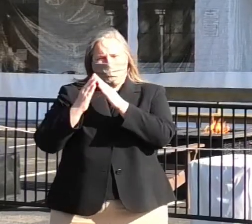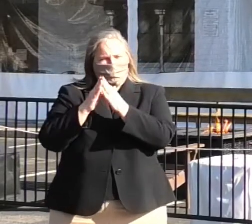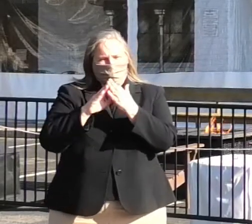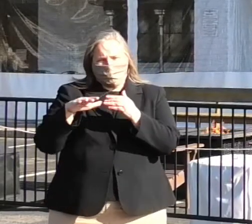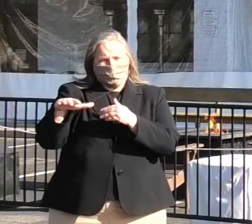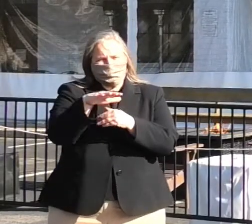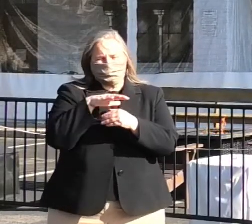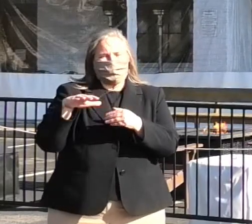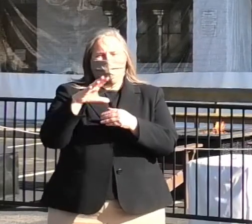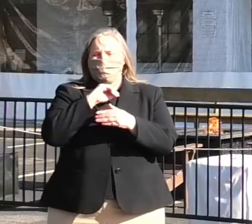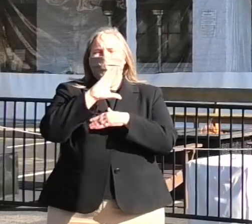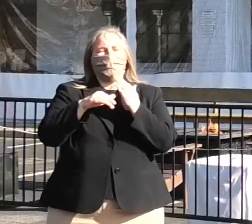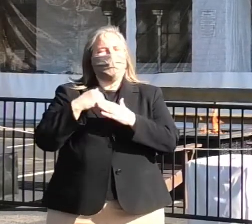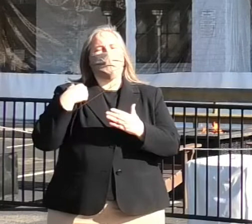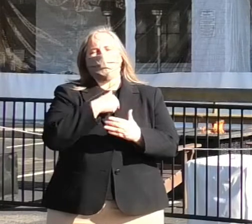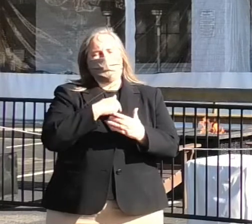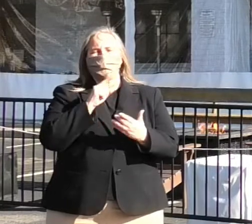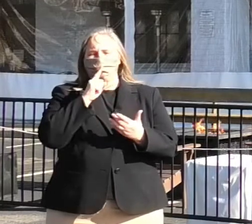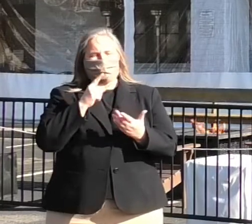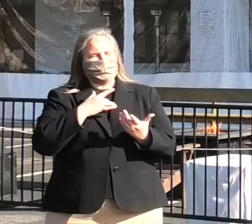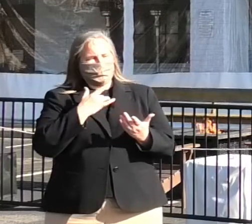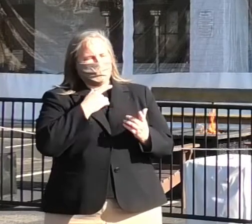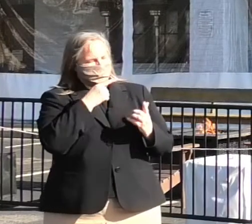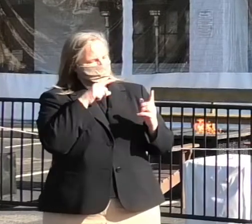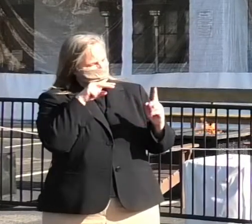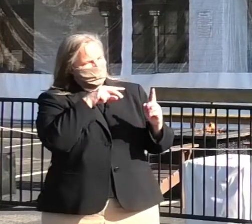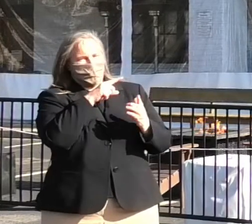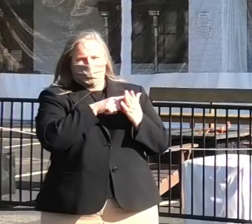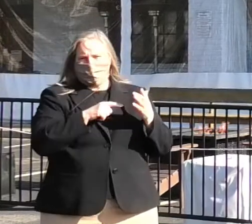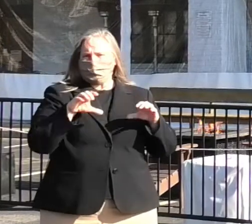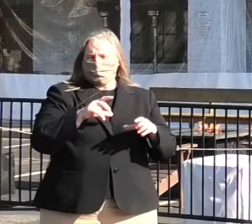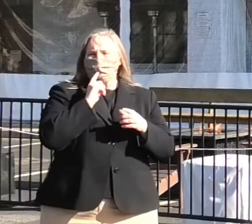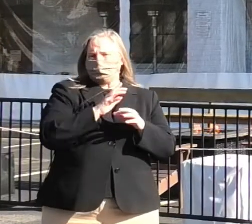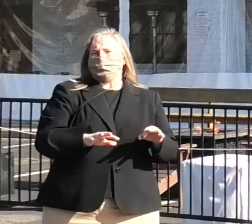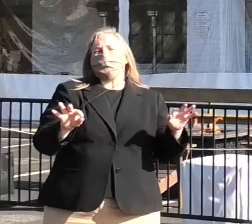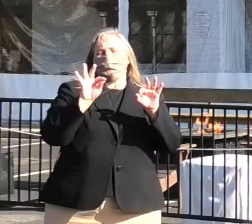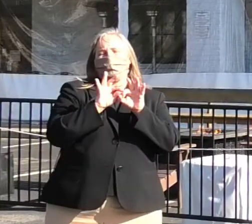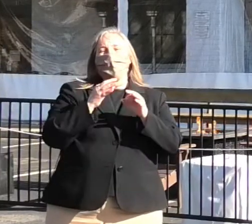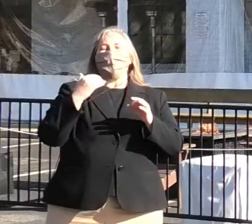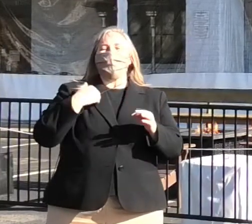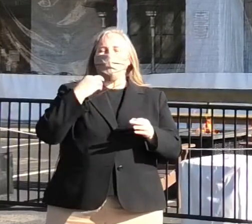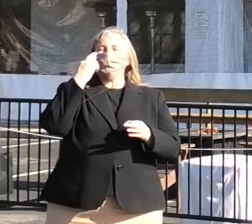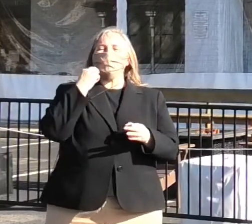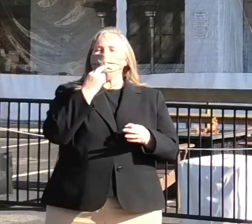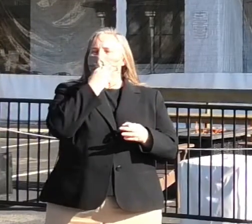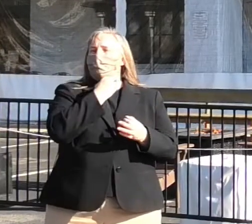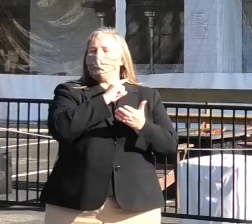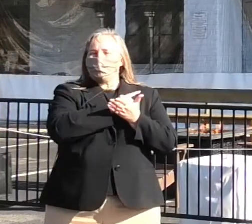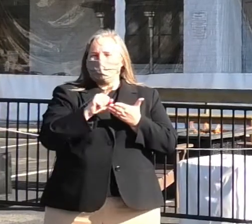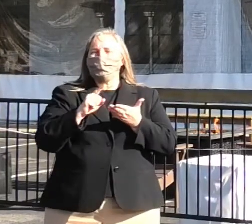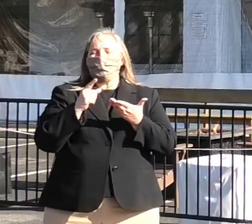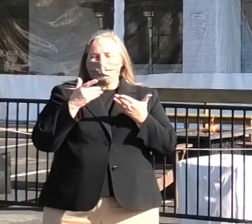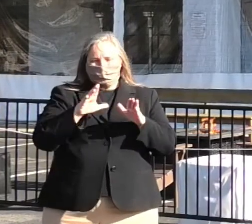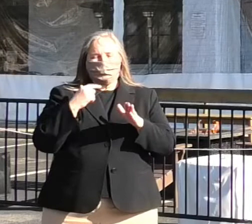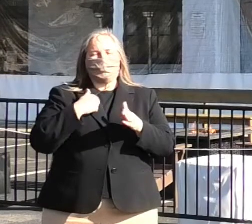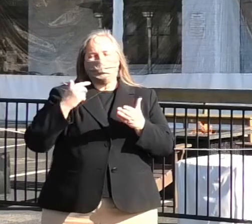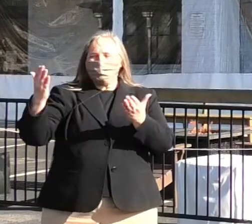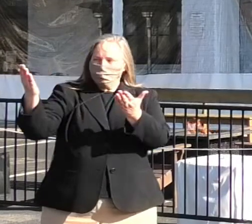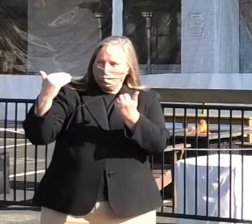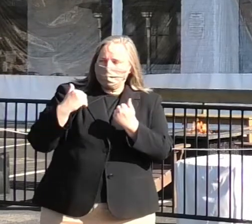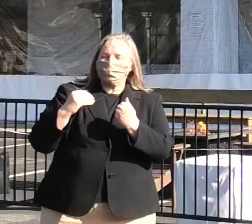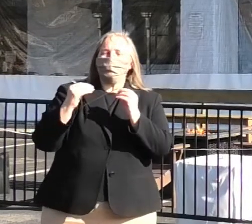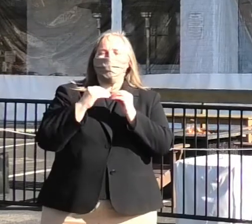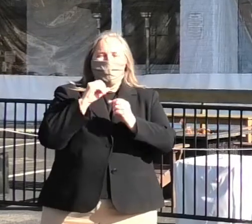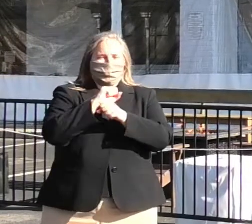really find what they do as essential. And having a restaurant week enables us to bring more employees back, maybe offer some